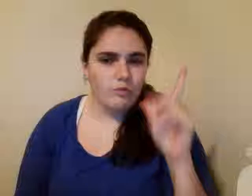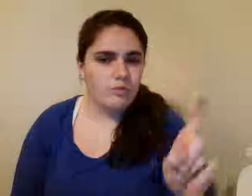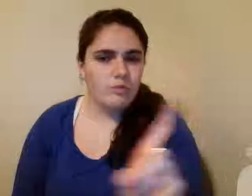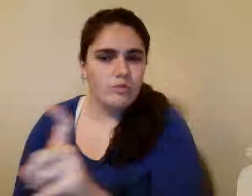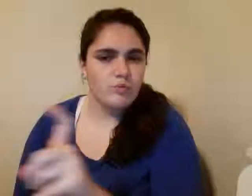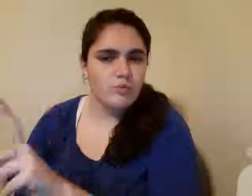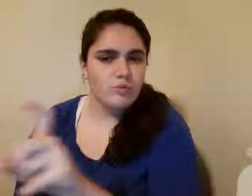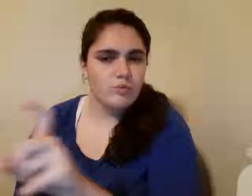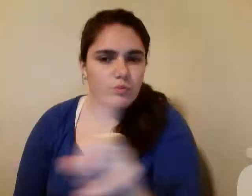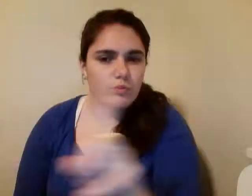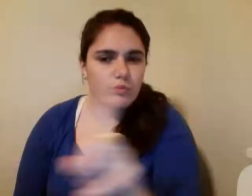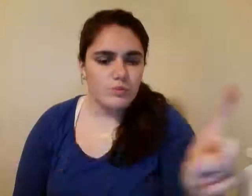Michael?